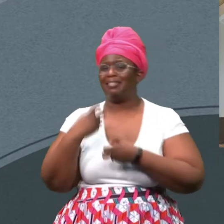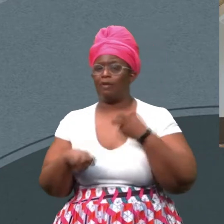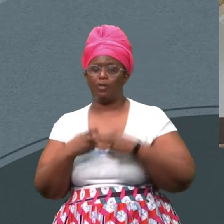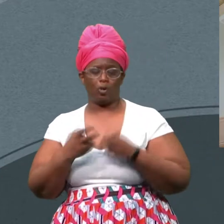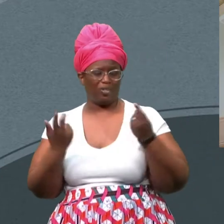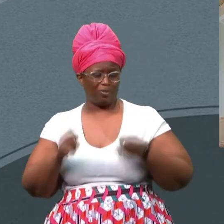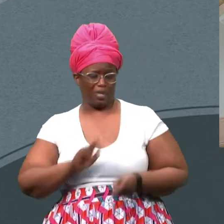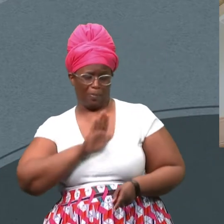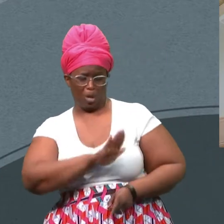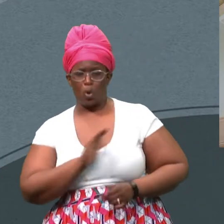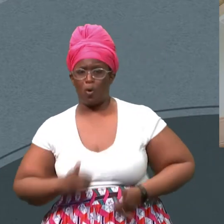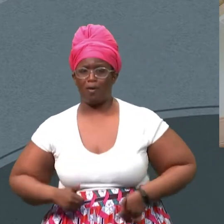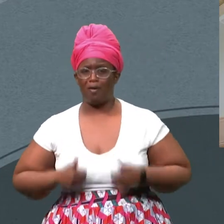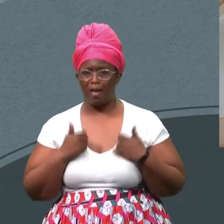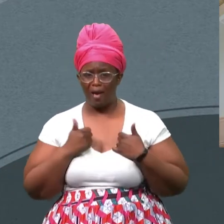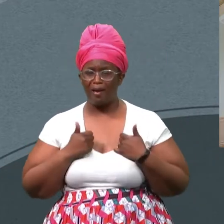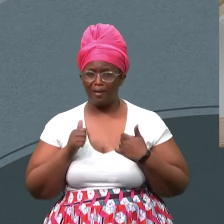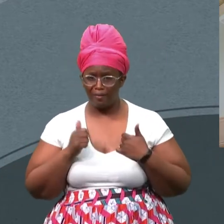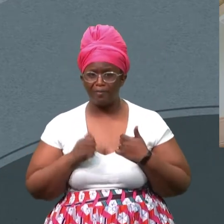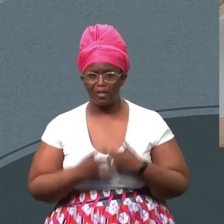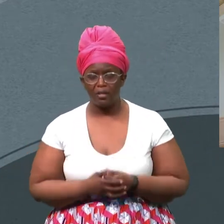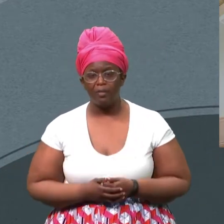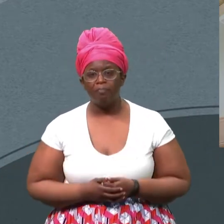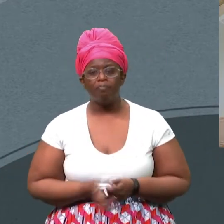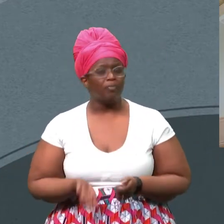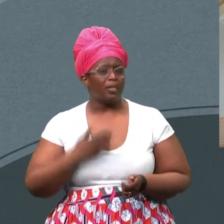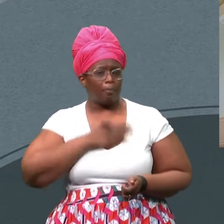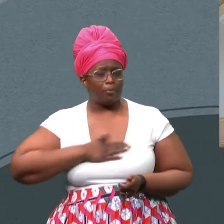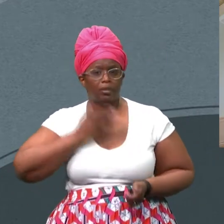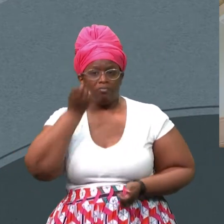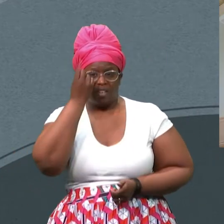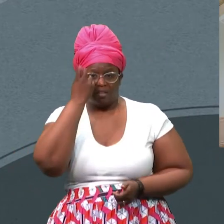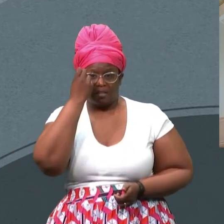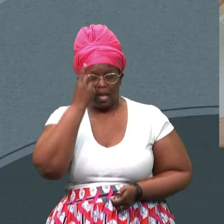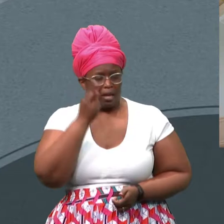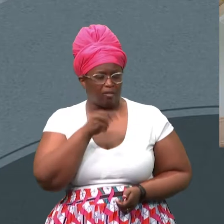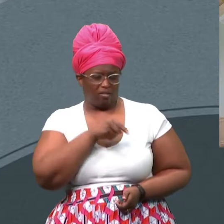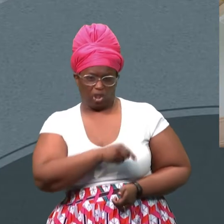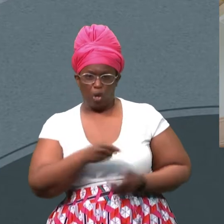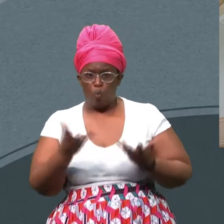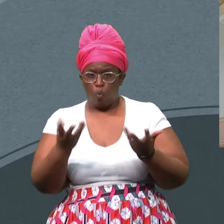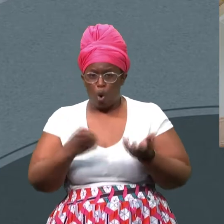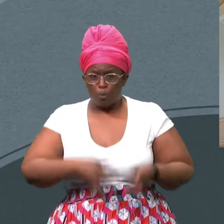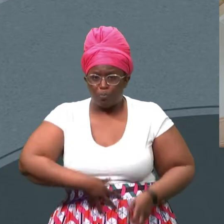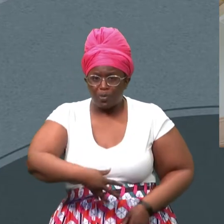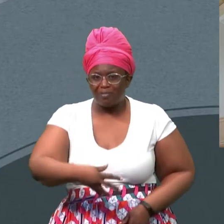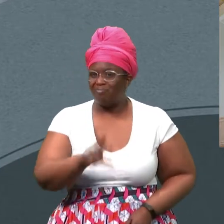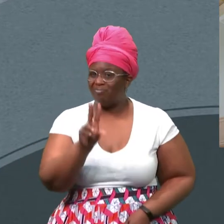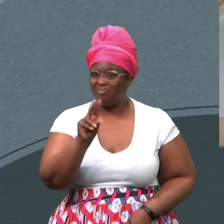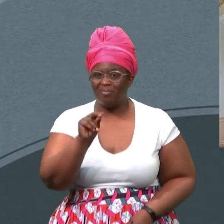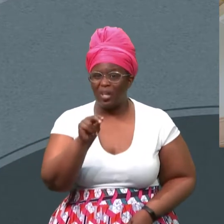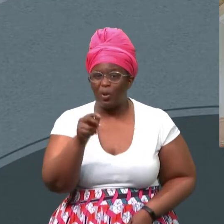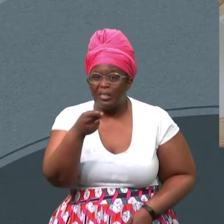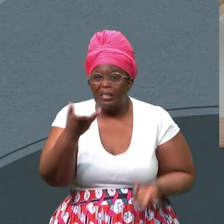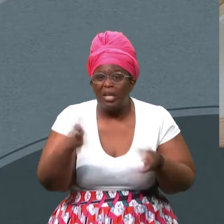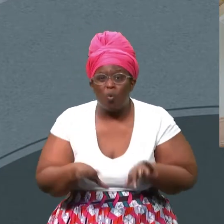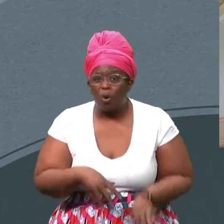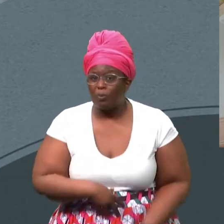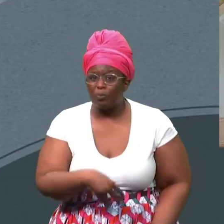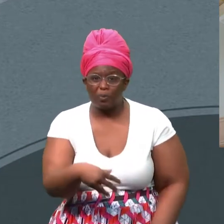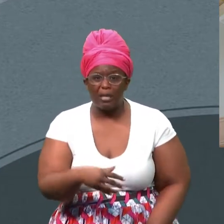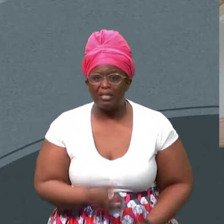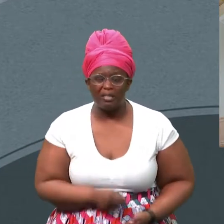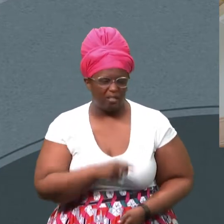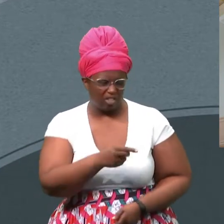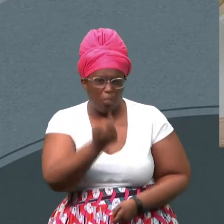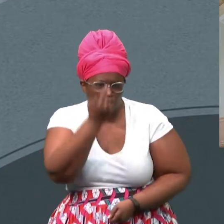life. Understand something, that this was an unwanted pregnancy. This was not a situation she